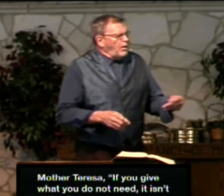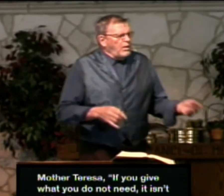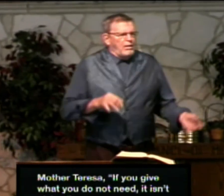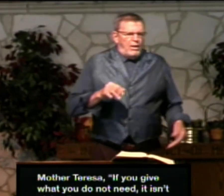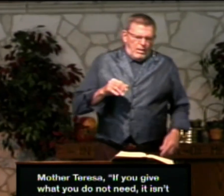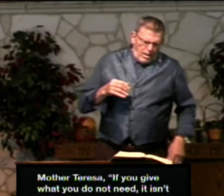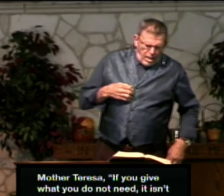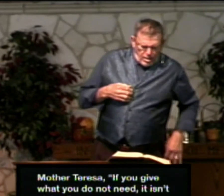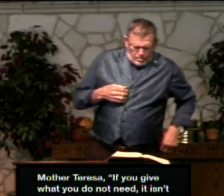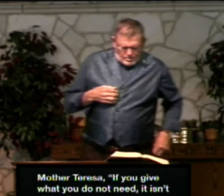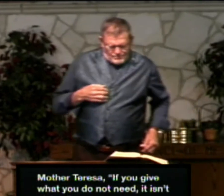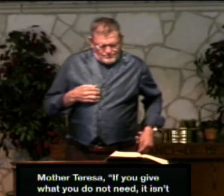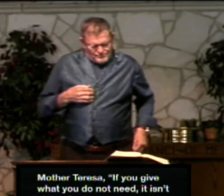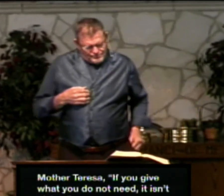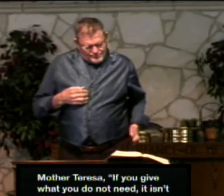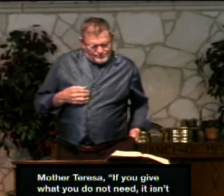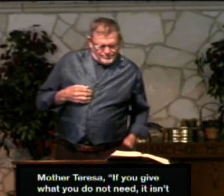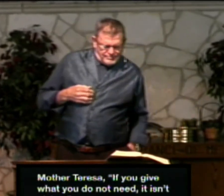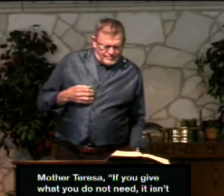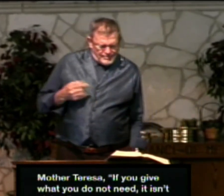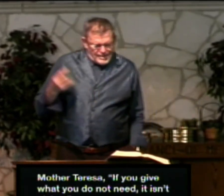If you, oh,